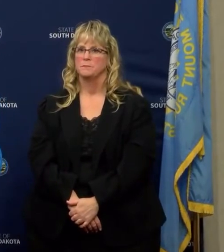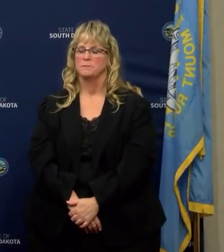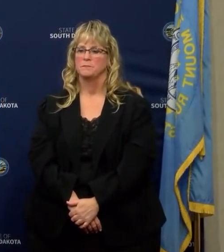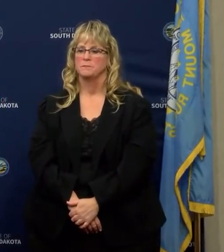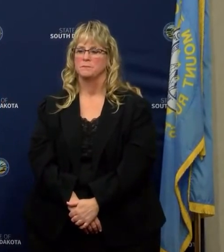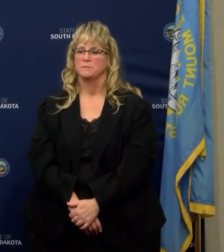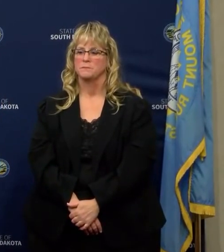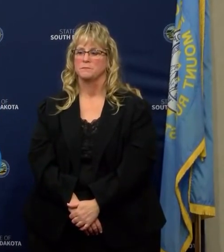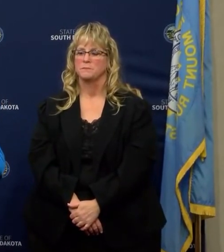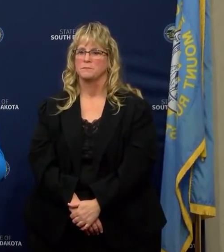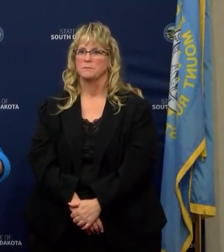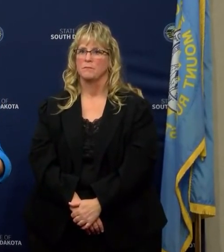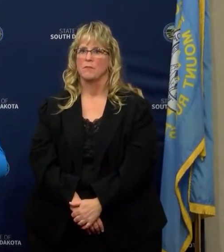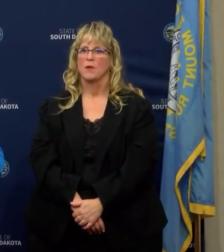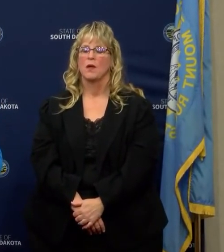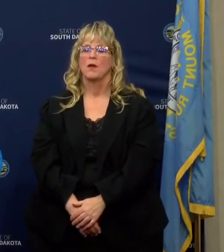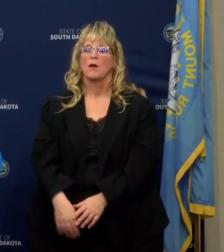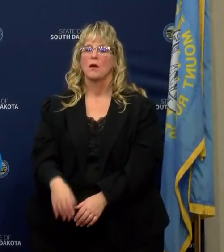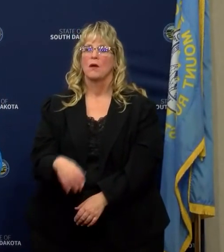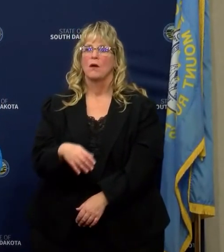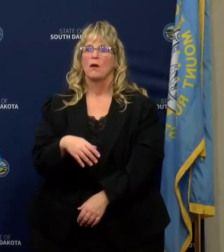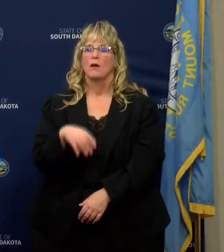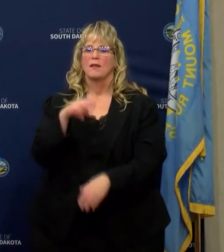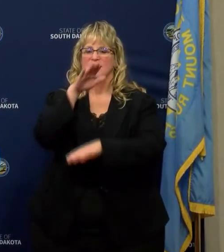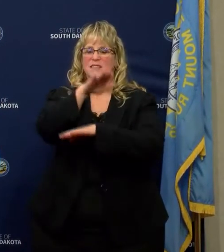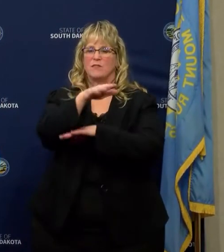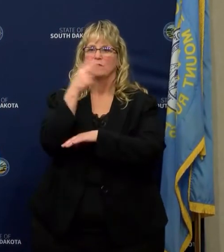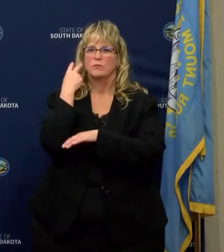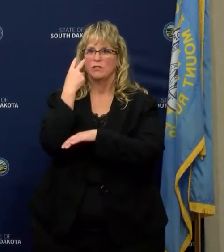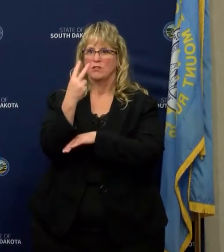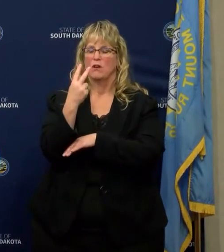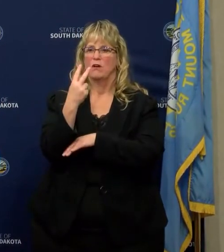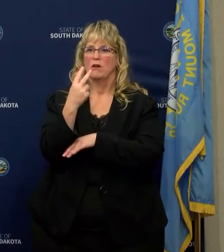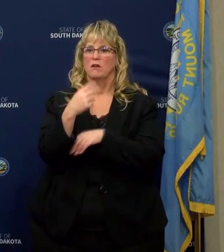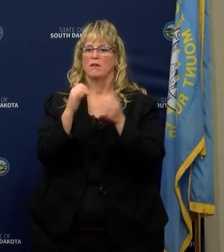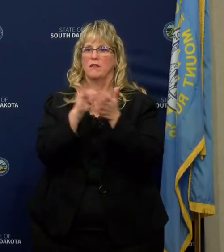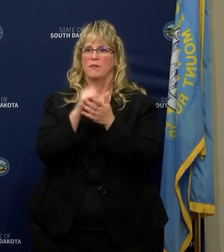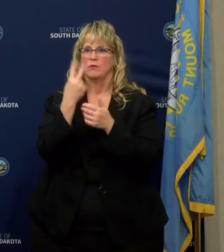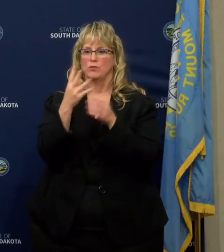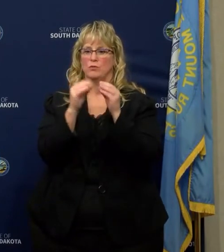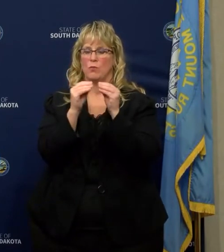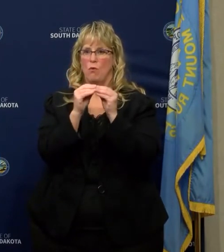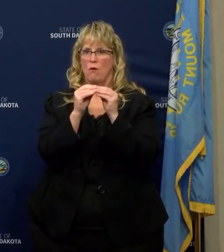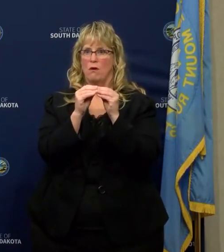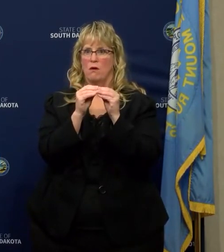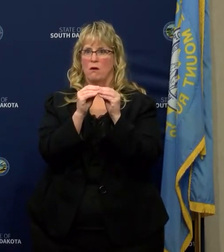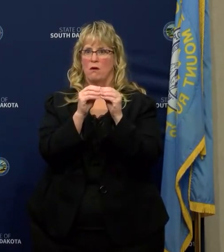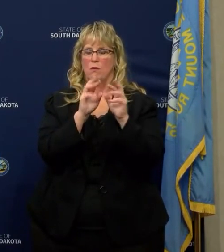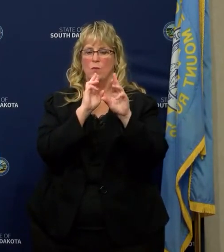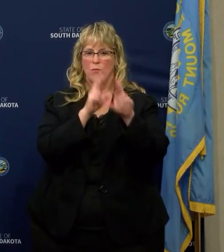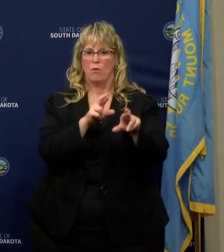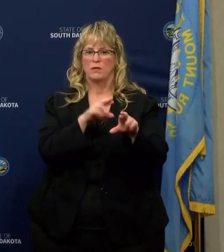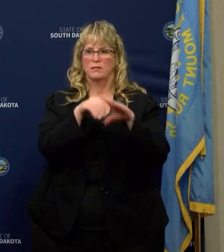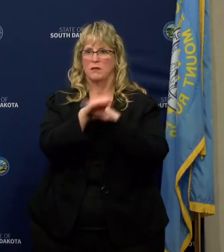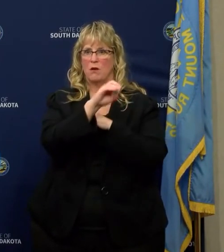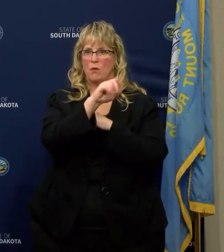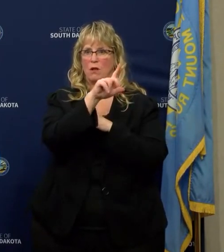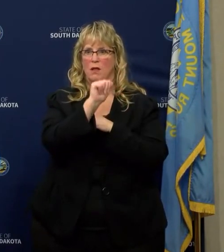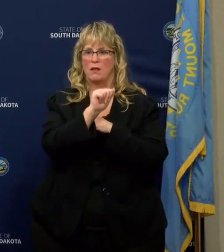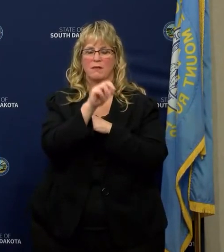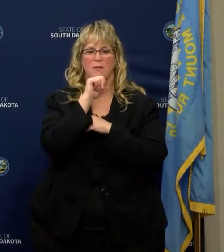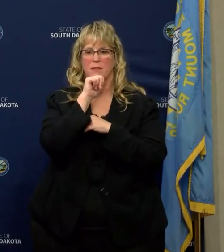So we did see media reports here this afternoon indicating two additional cases in Oglala Lakota County. Those did